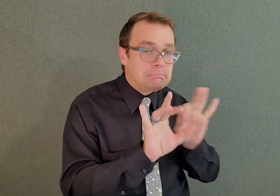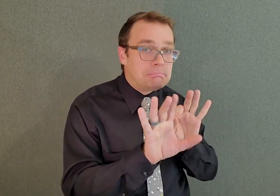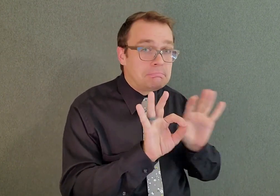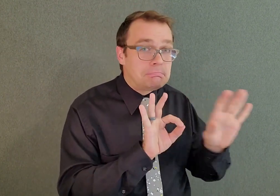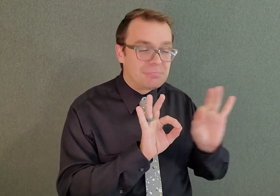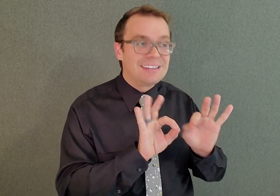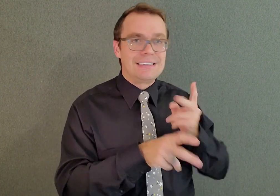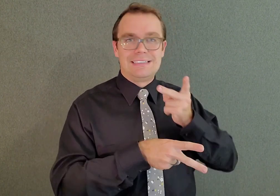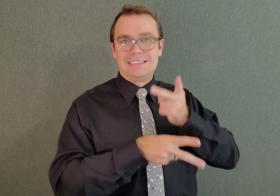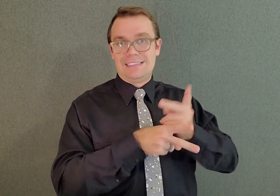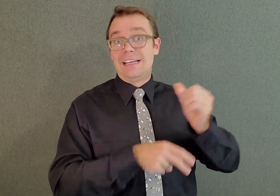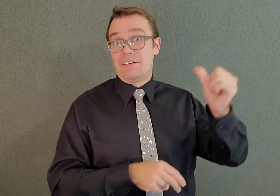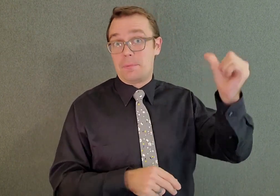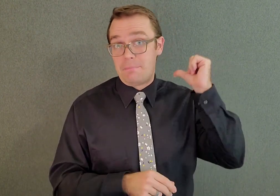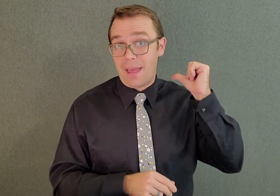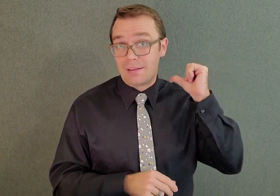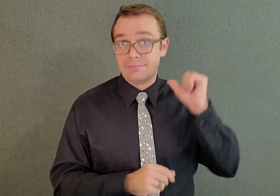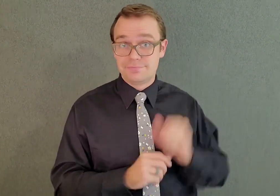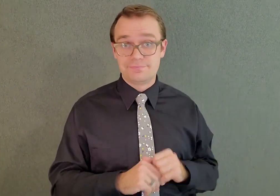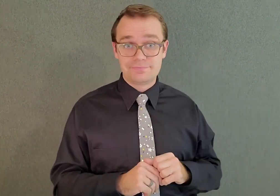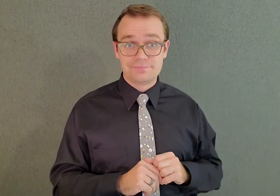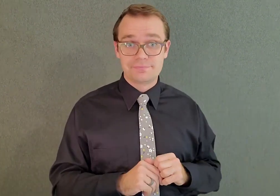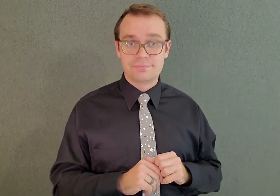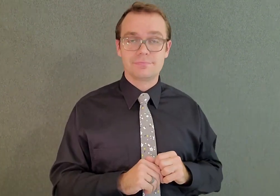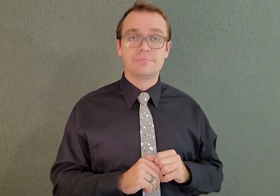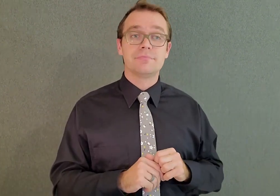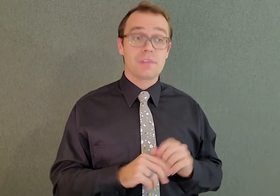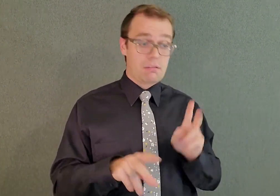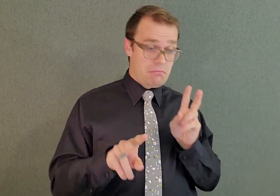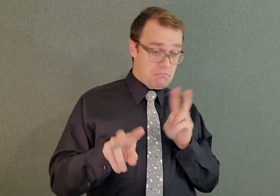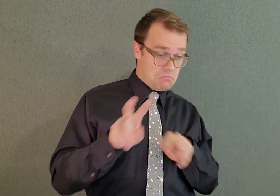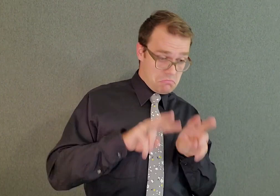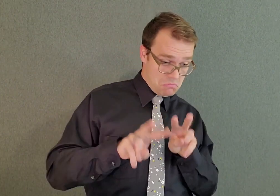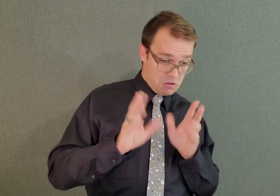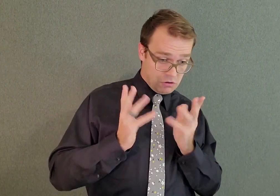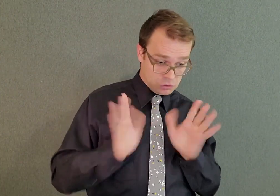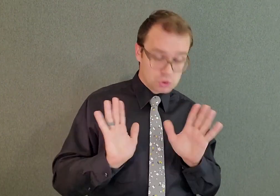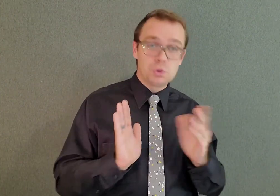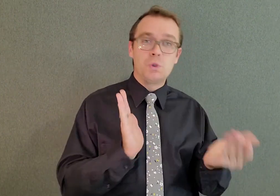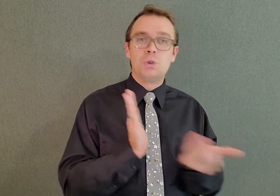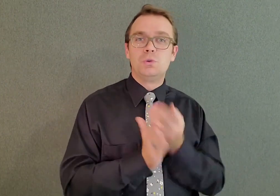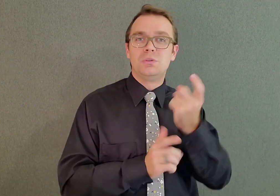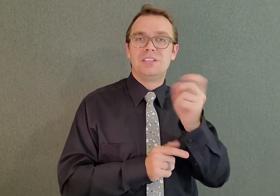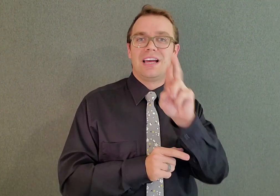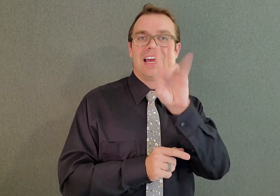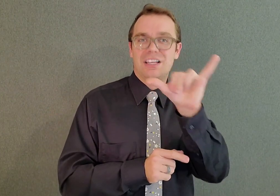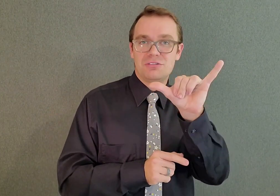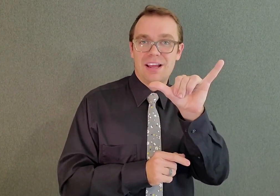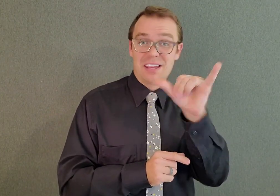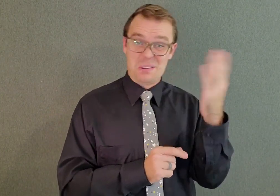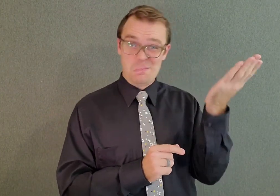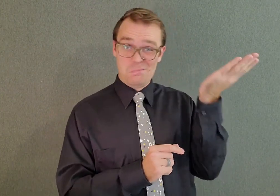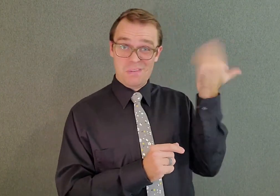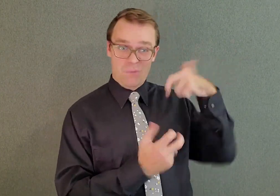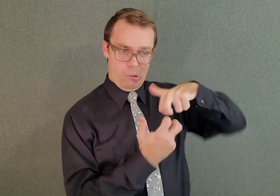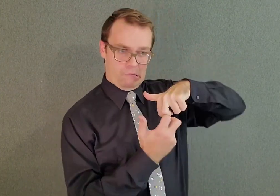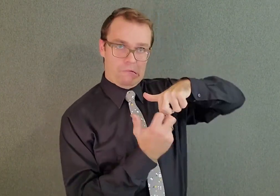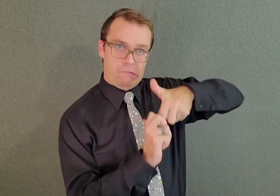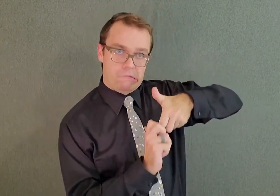it stabilizes. After your initial program is complete, we will reassess with a new x-ray of the misaligned segments